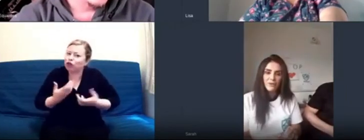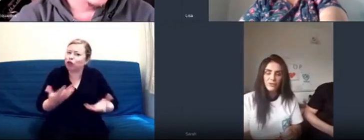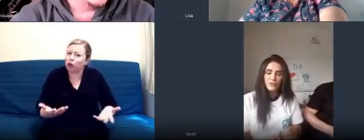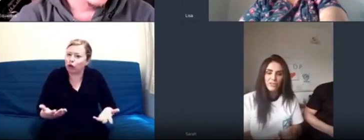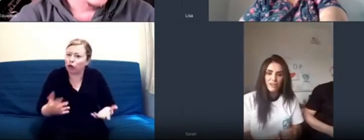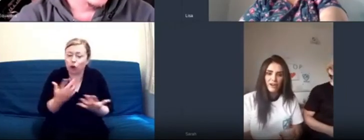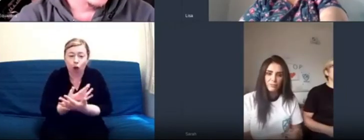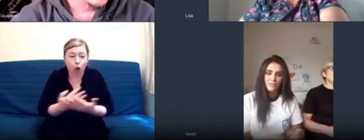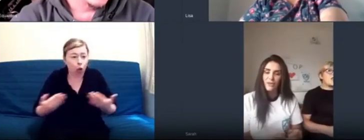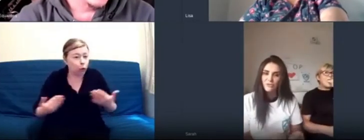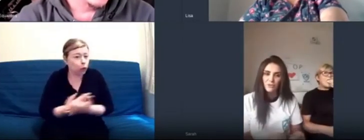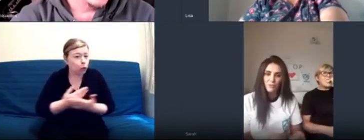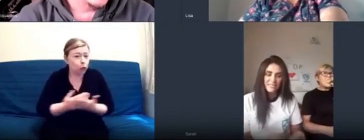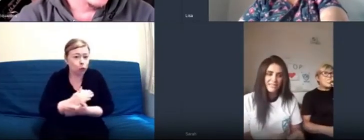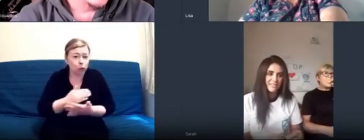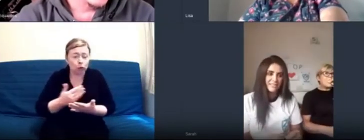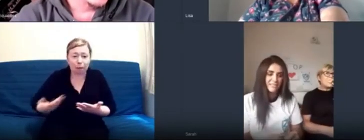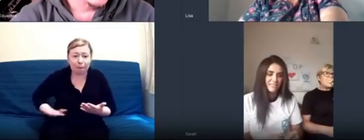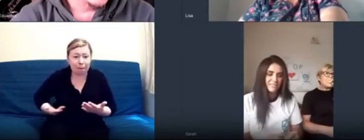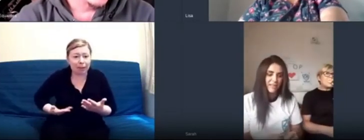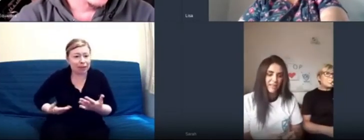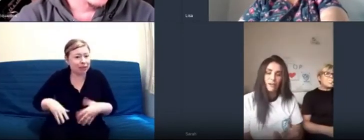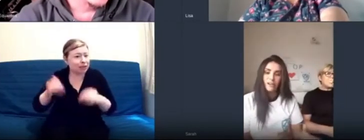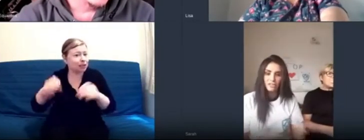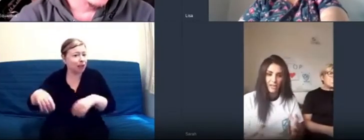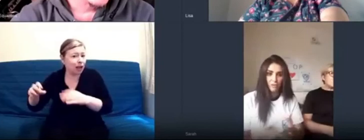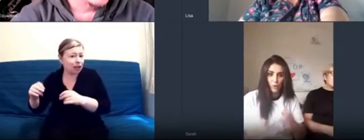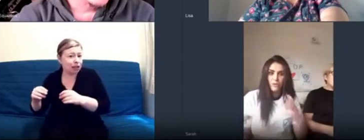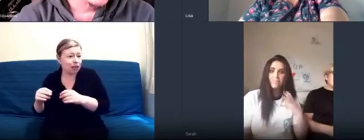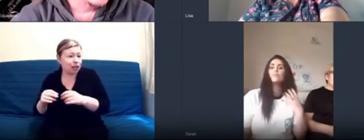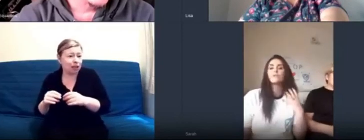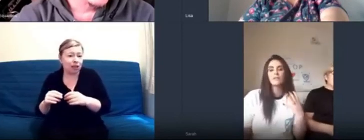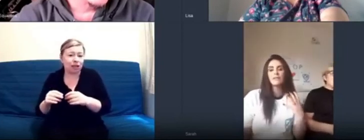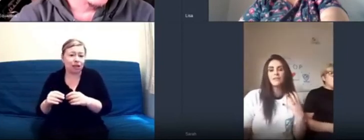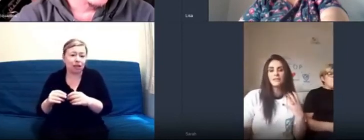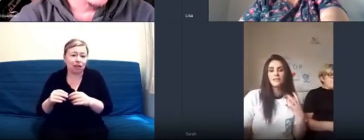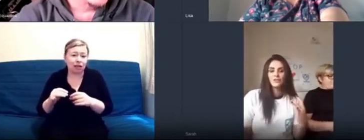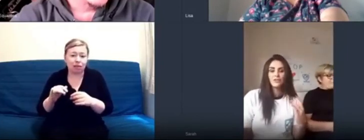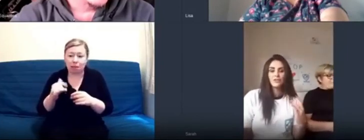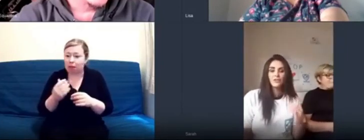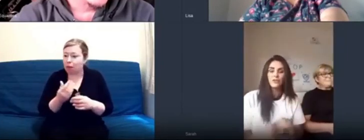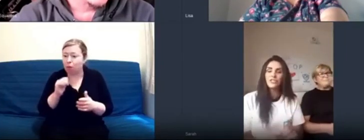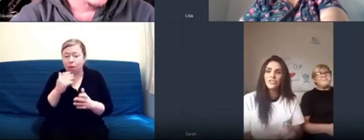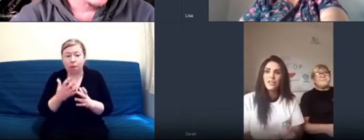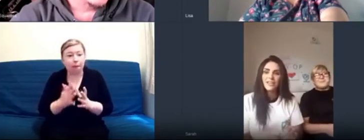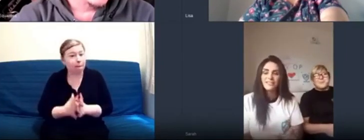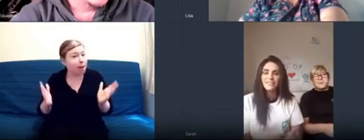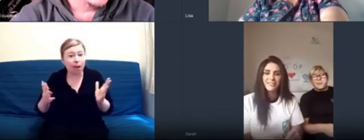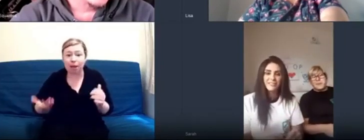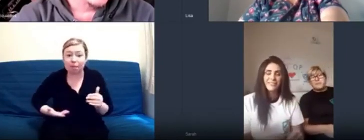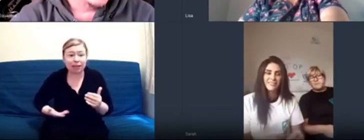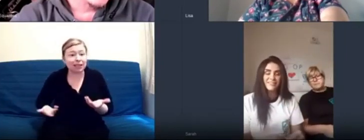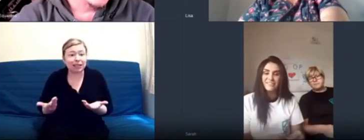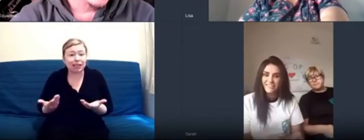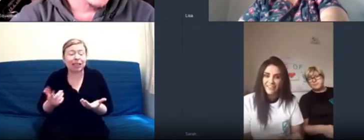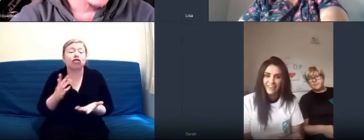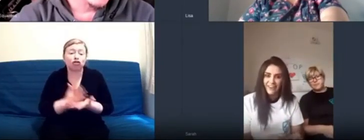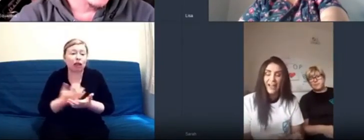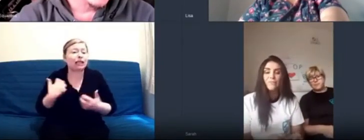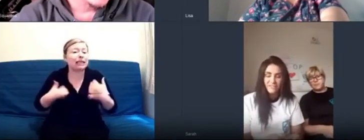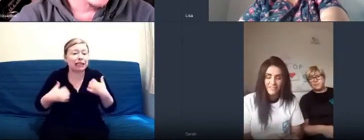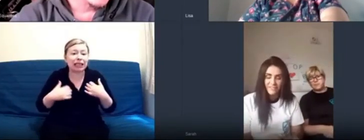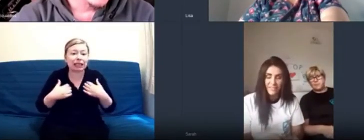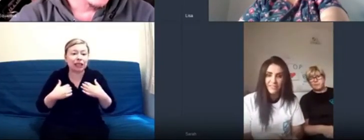of new startups, the amount of new businesses, large and one day will be huge, it's exciting.